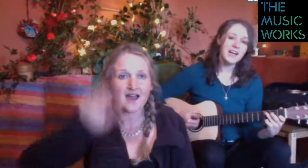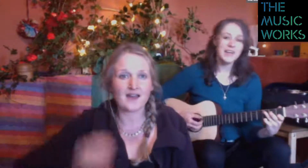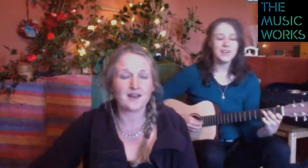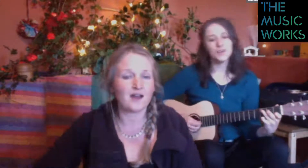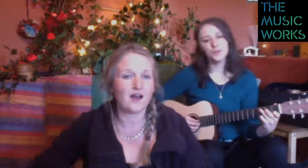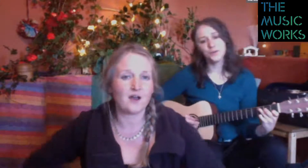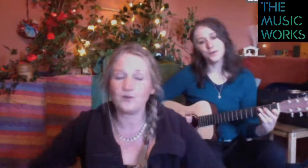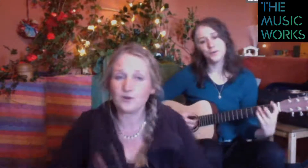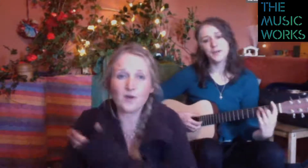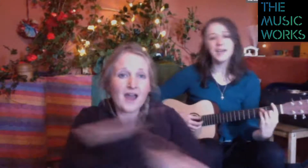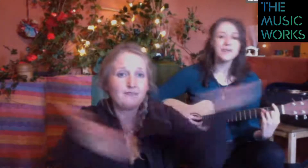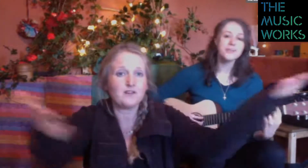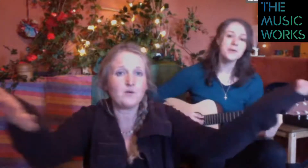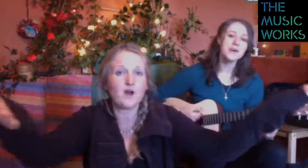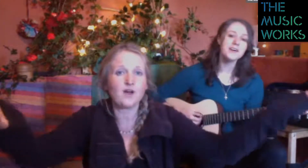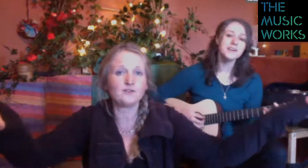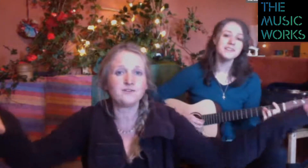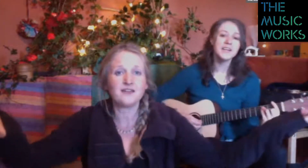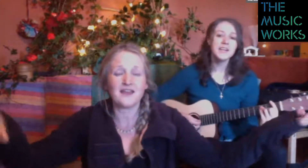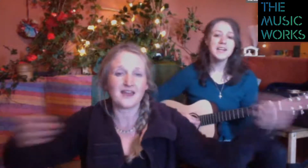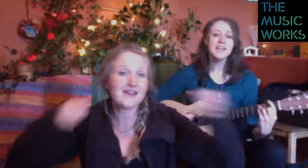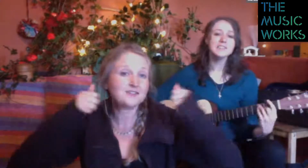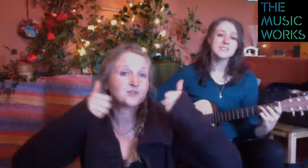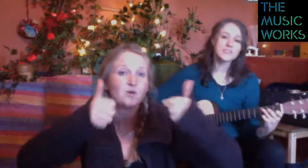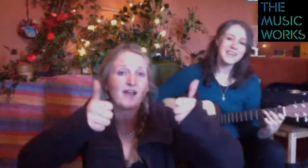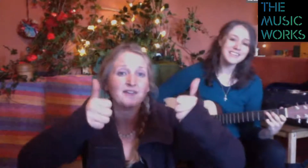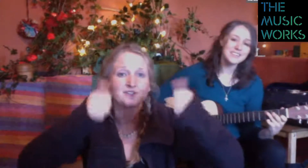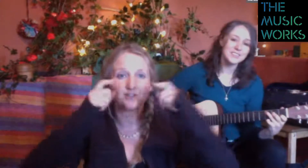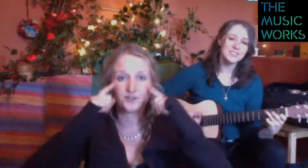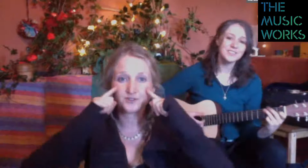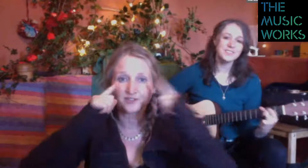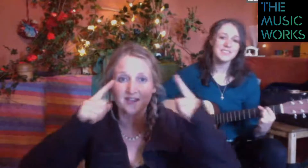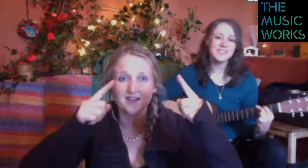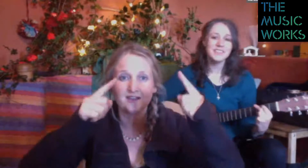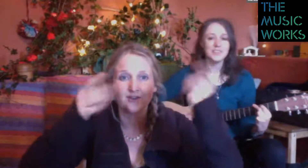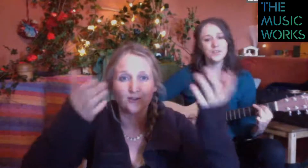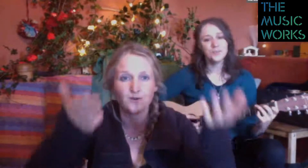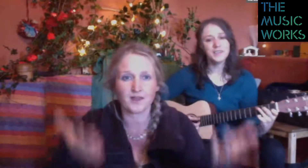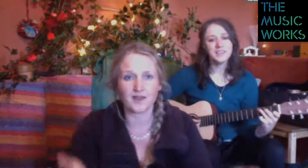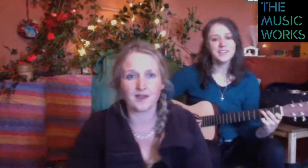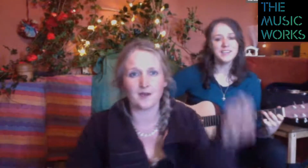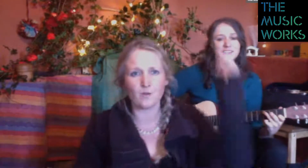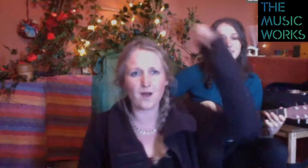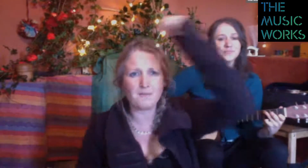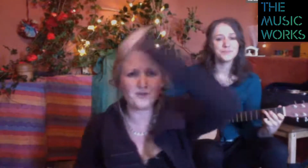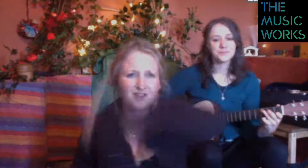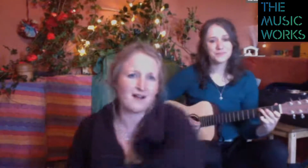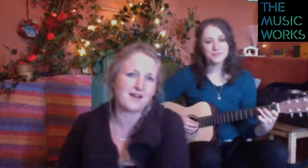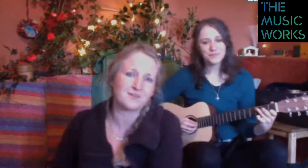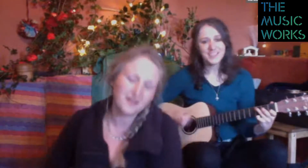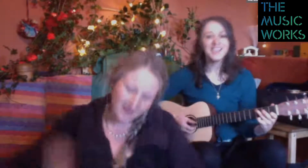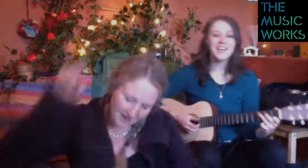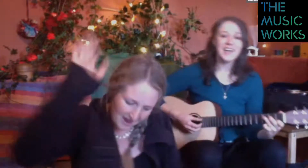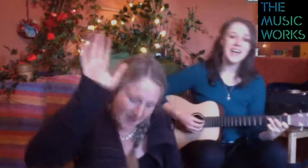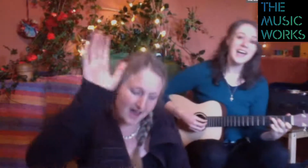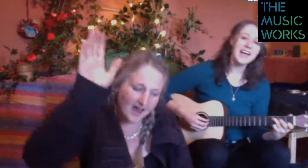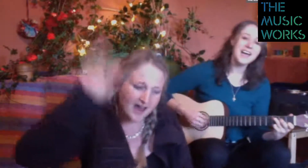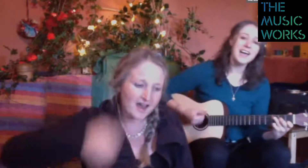Hello, everyone. It's great to see you here. One more time.